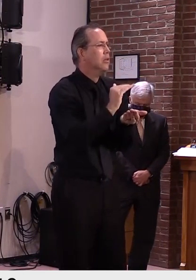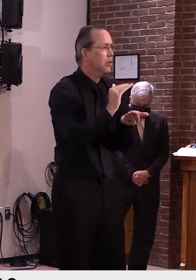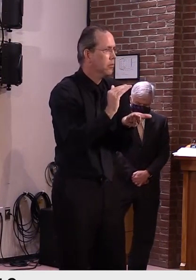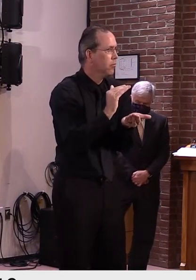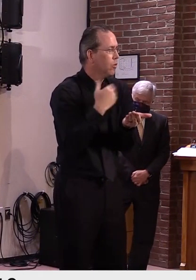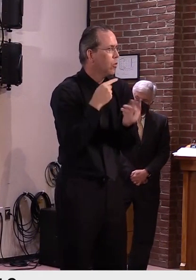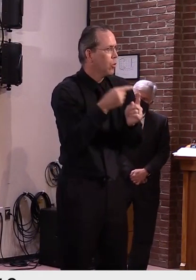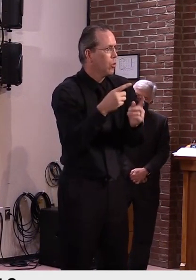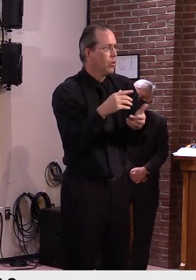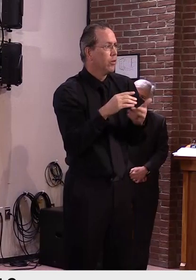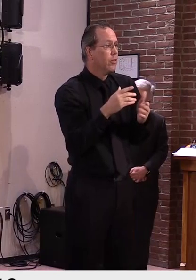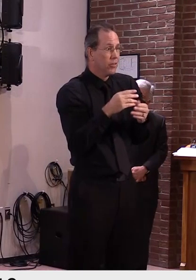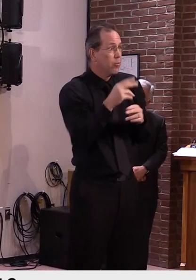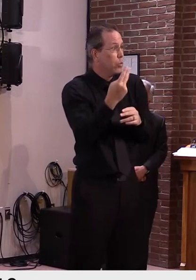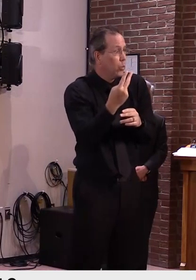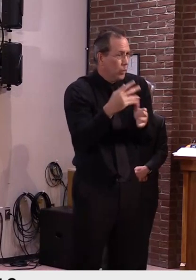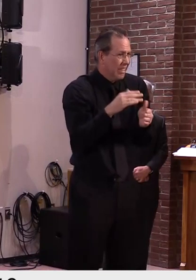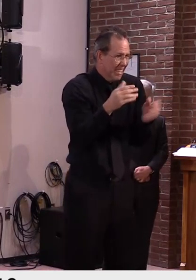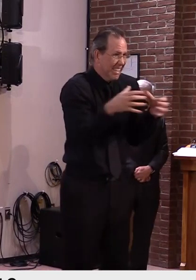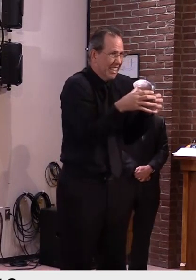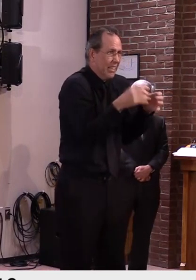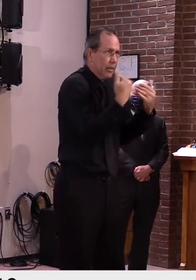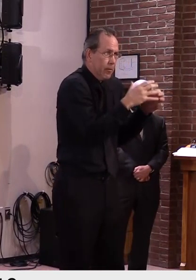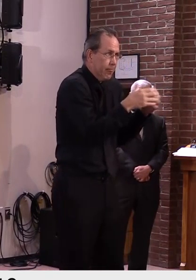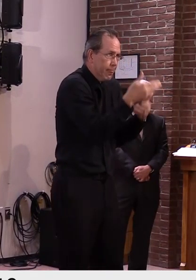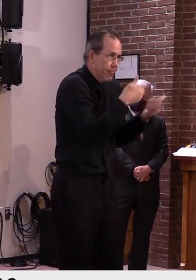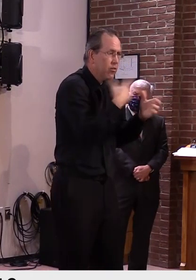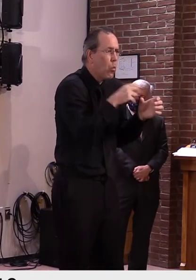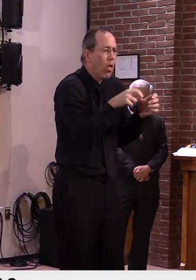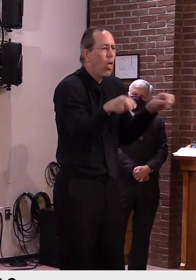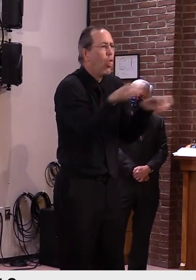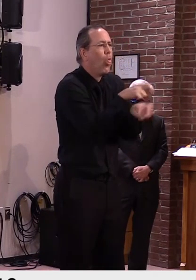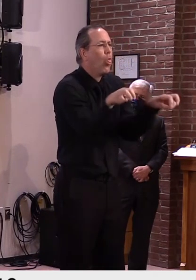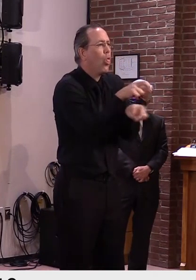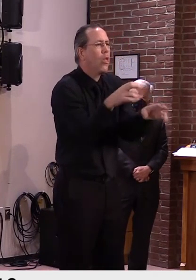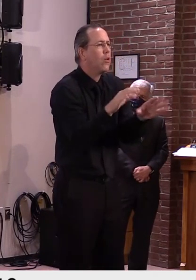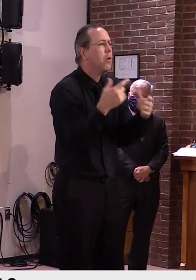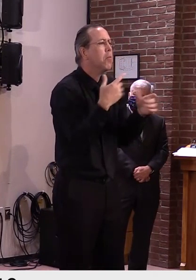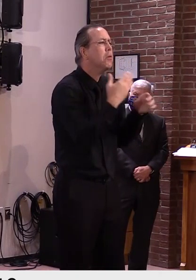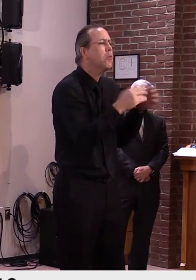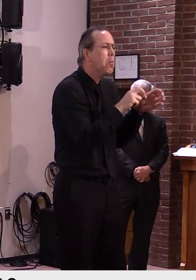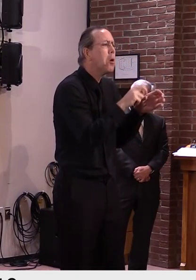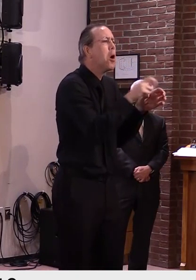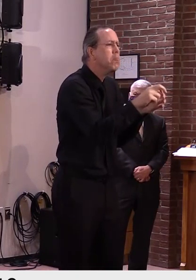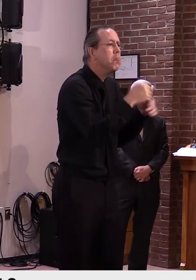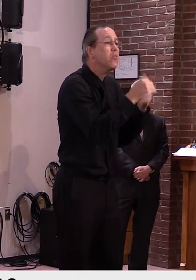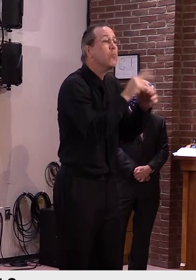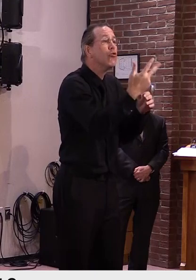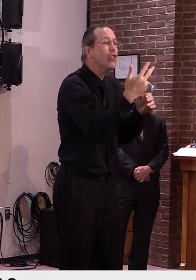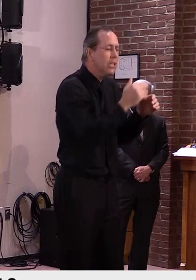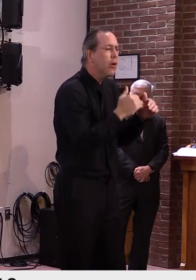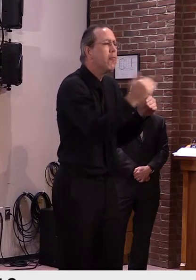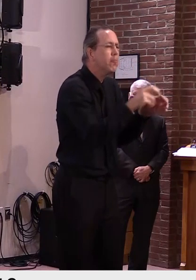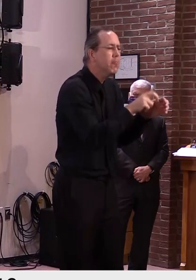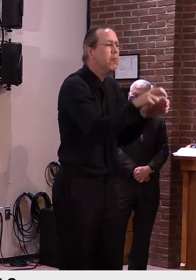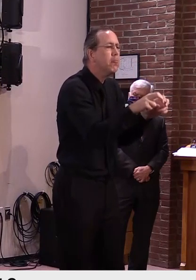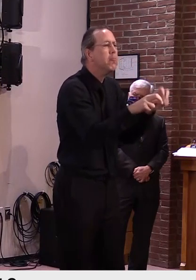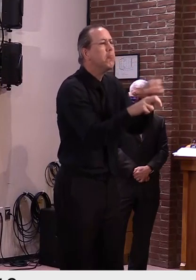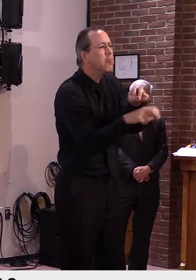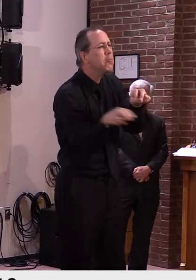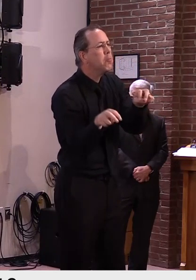students. Pod configurations remain an important consideration, but strict adherence to this model is not required under step